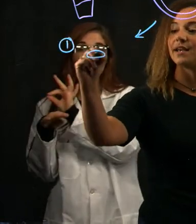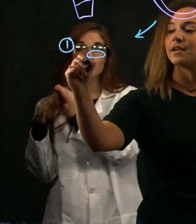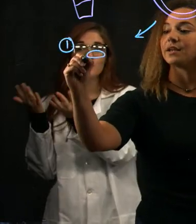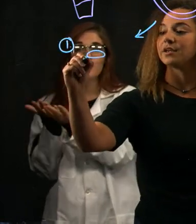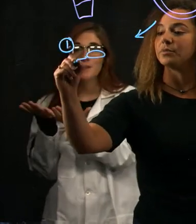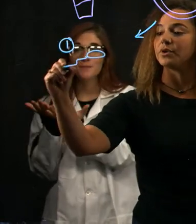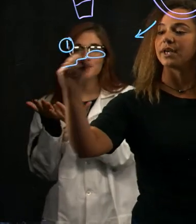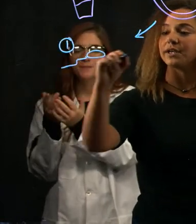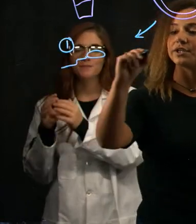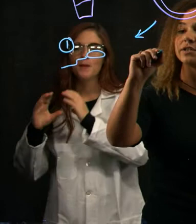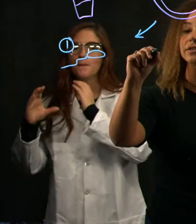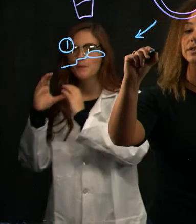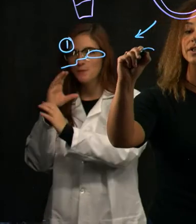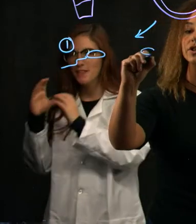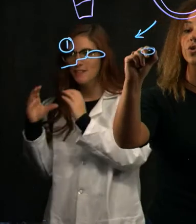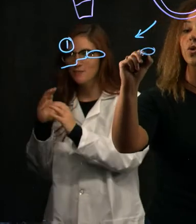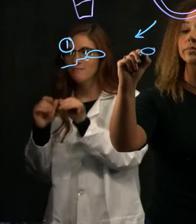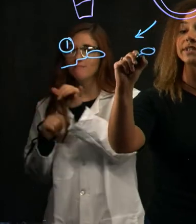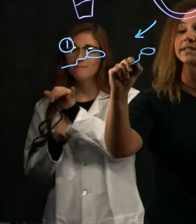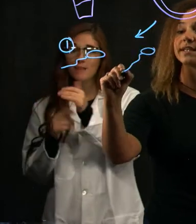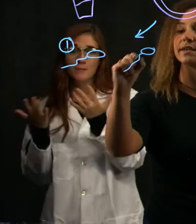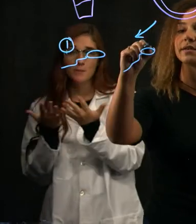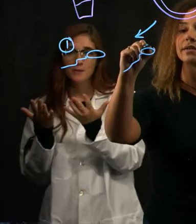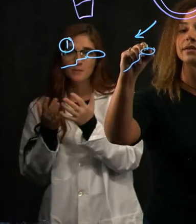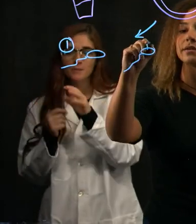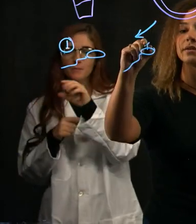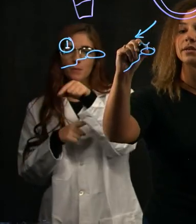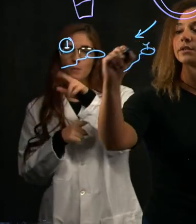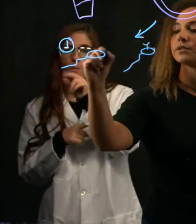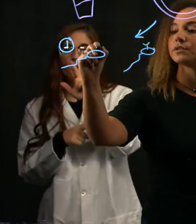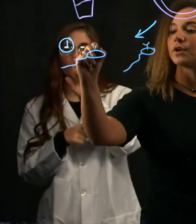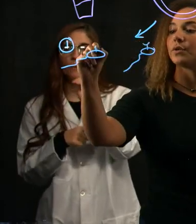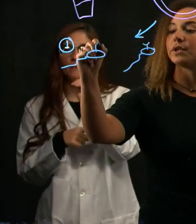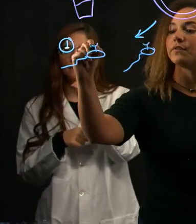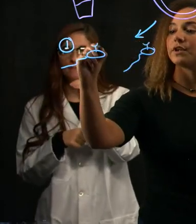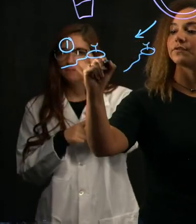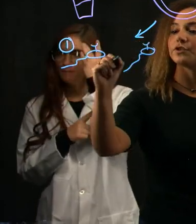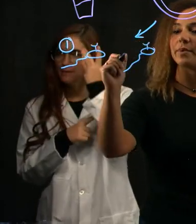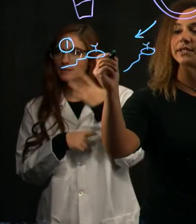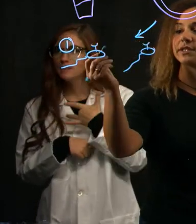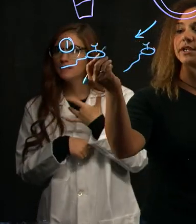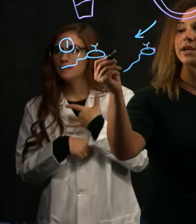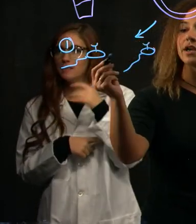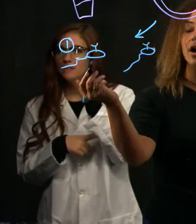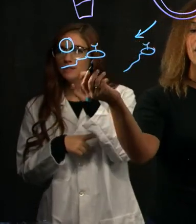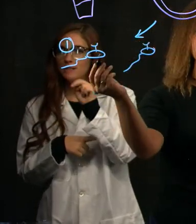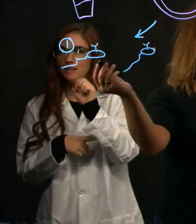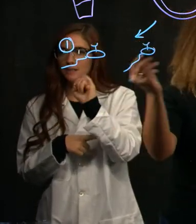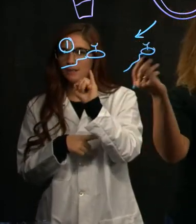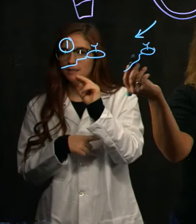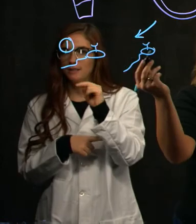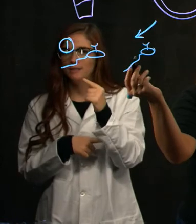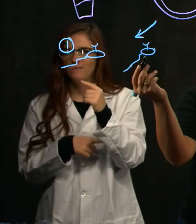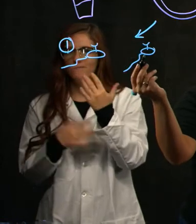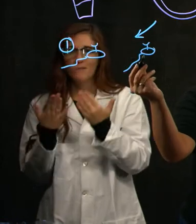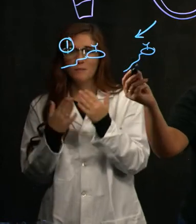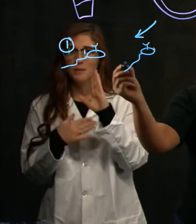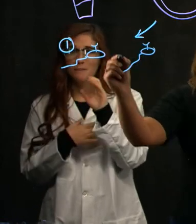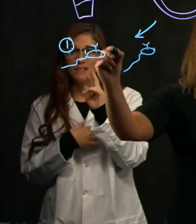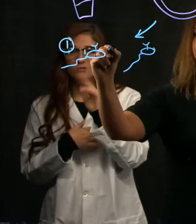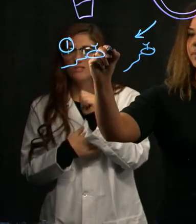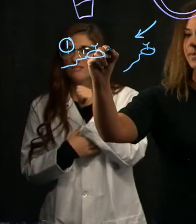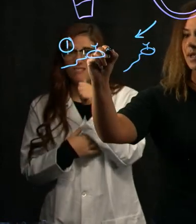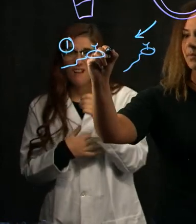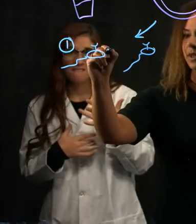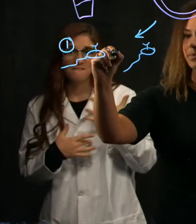is communication, such as quorum sensing. So even if two bacteria are not in physical contact with each